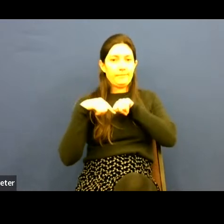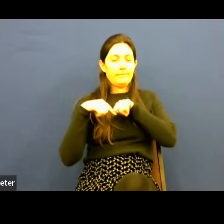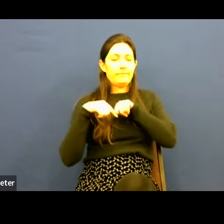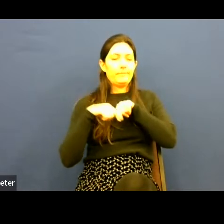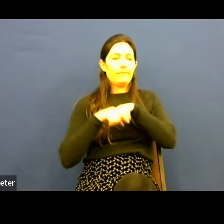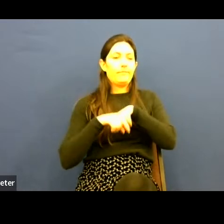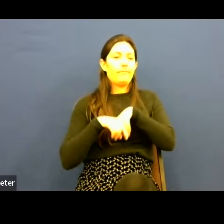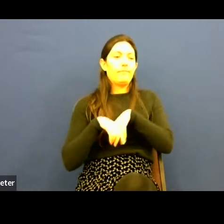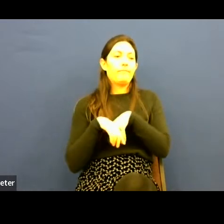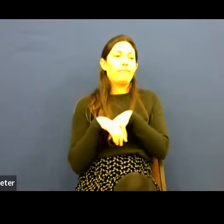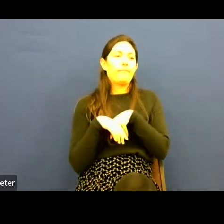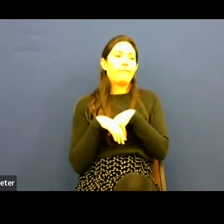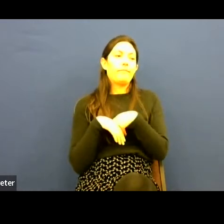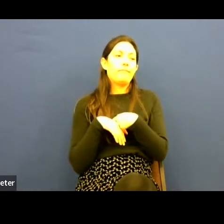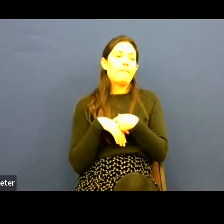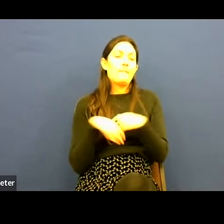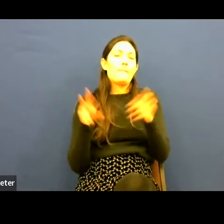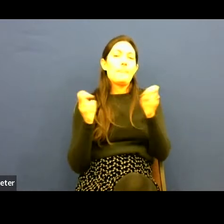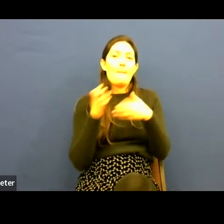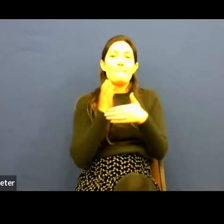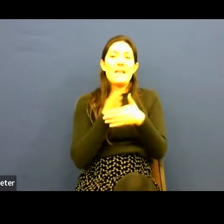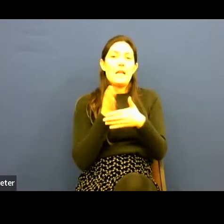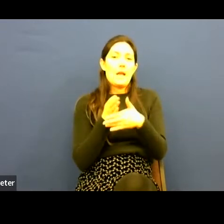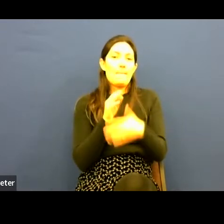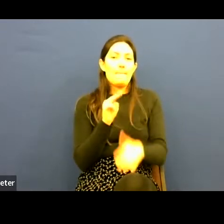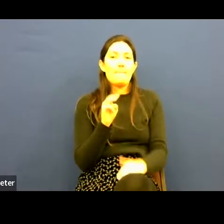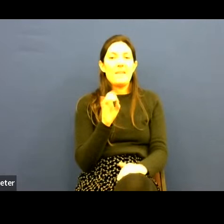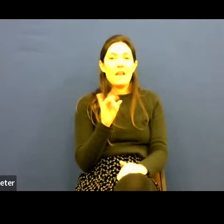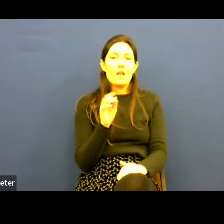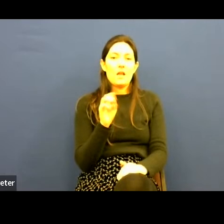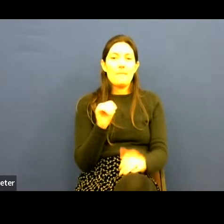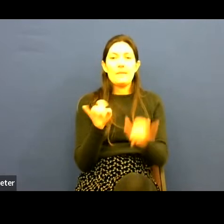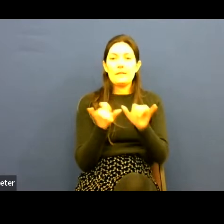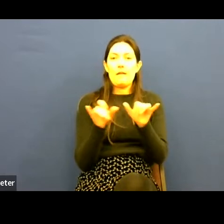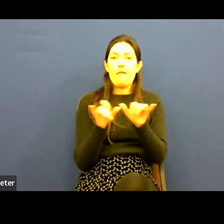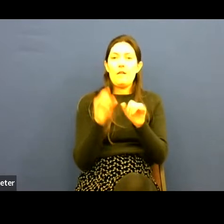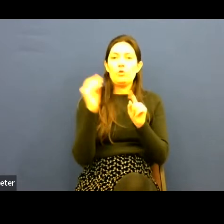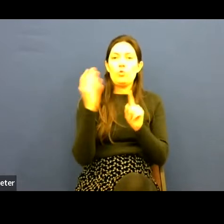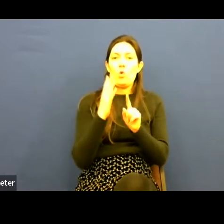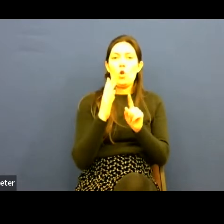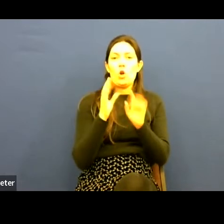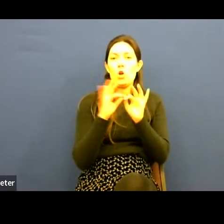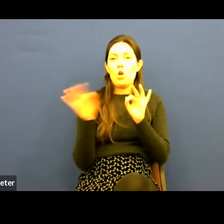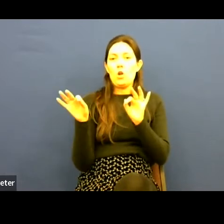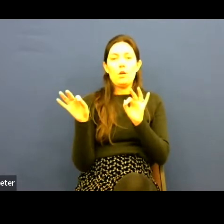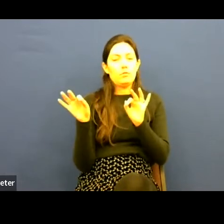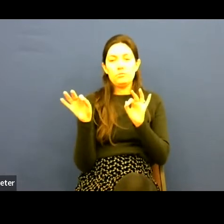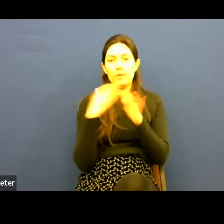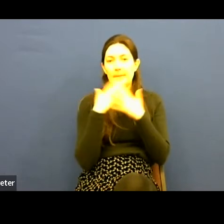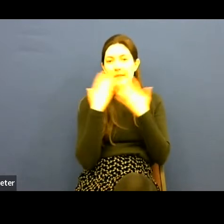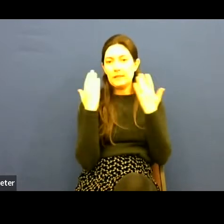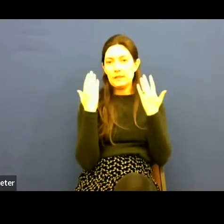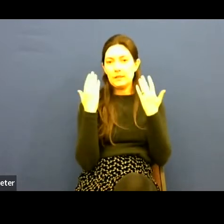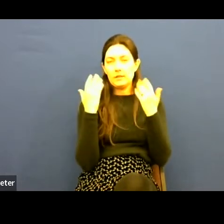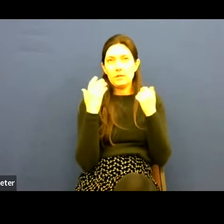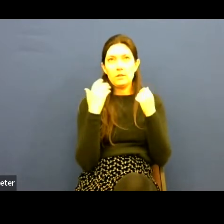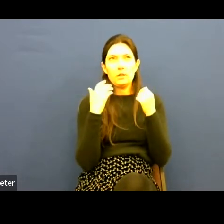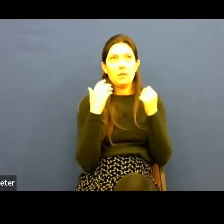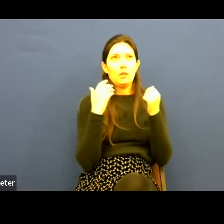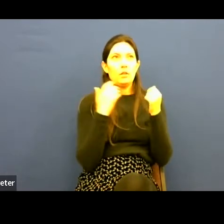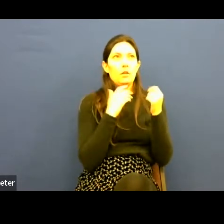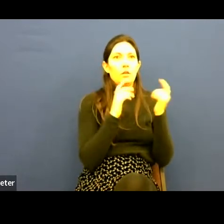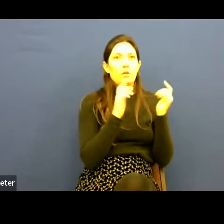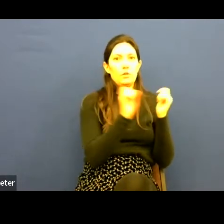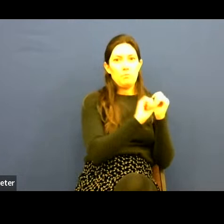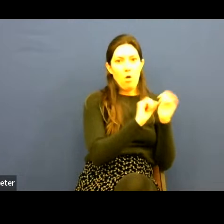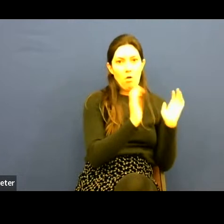scale solar was not there. So originally there were I think small was 10,000 square